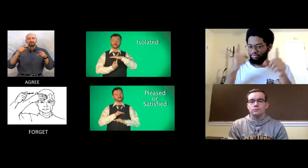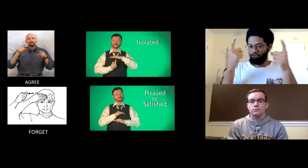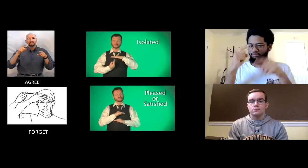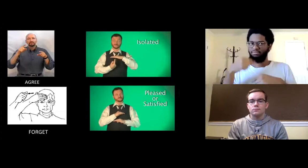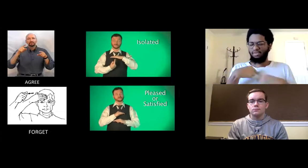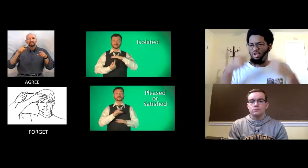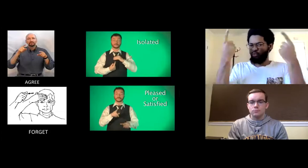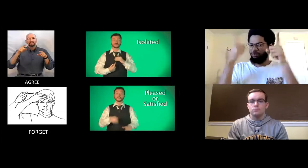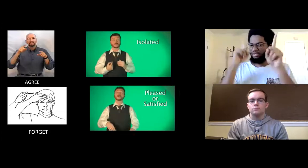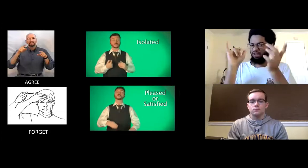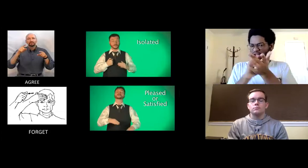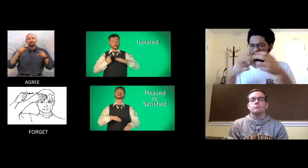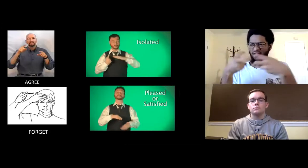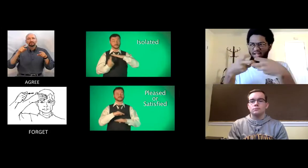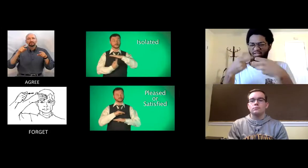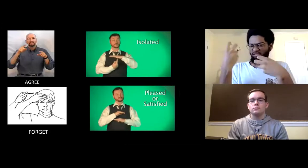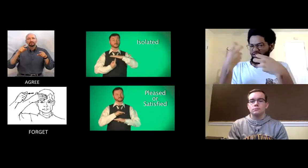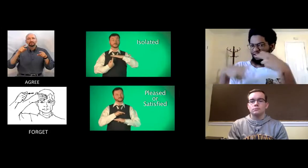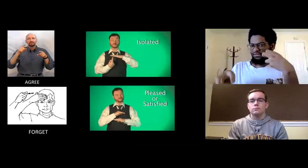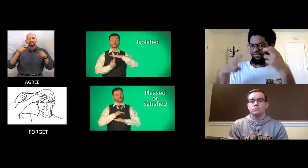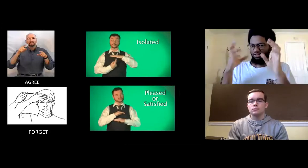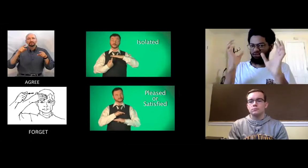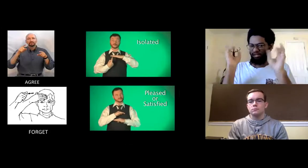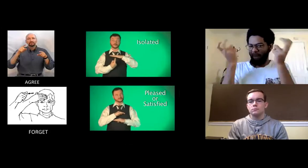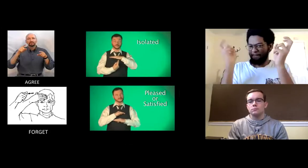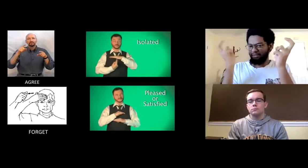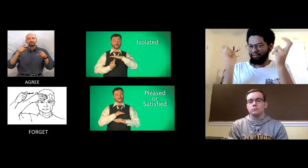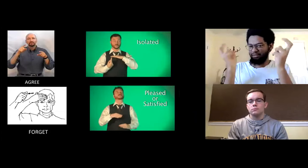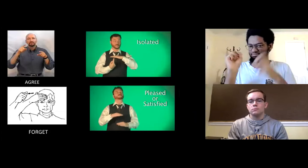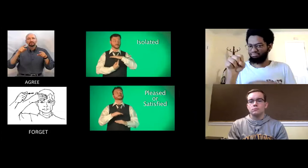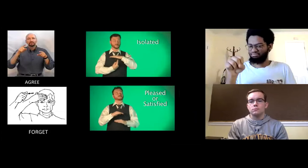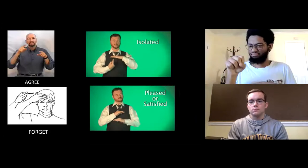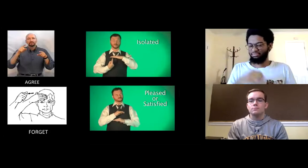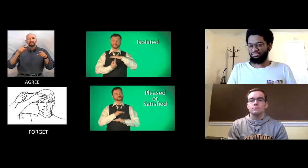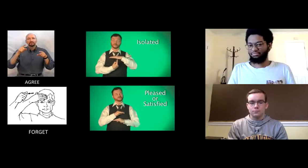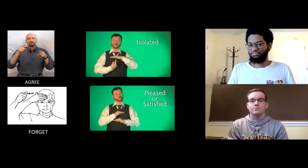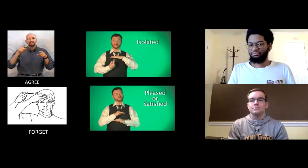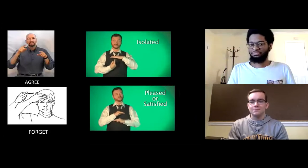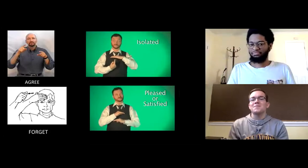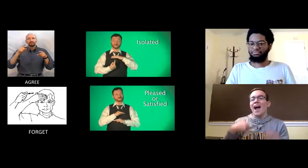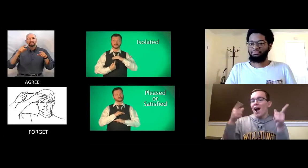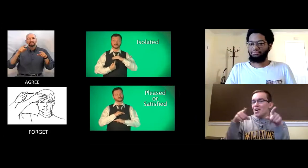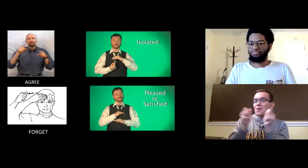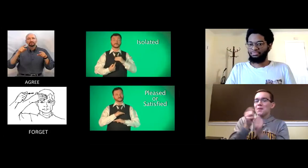Sign like this. So I agree that physics is difficult.